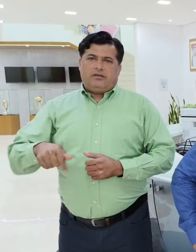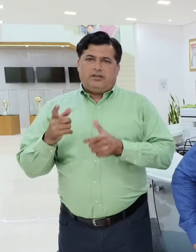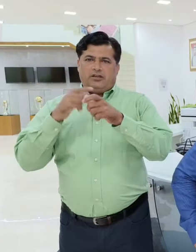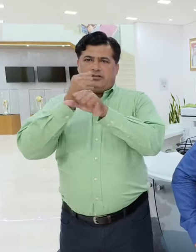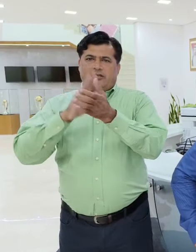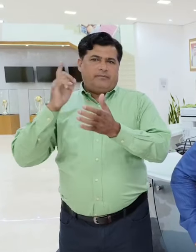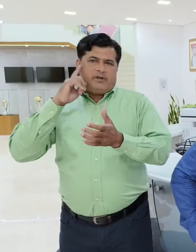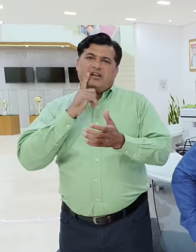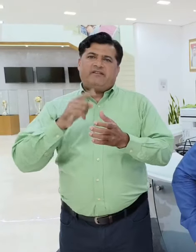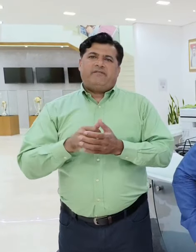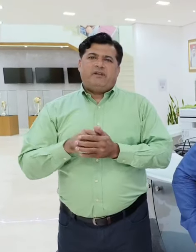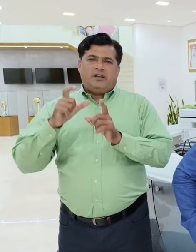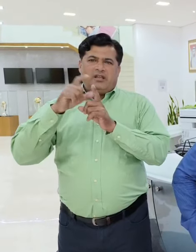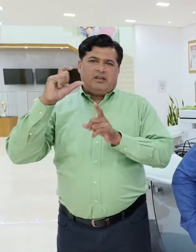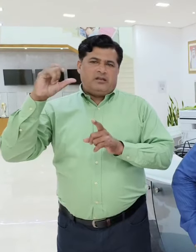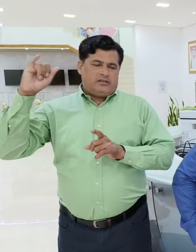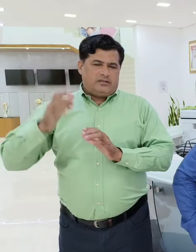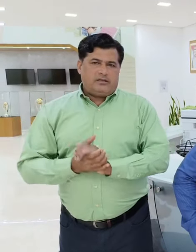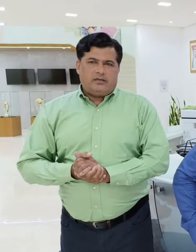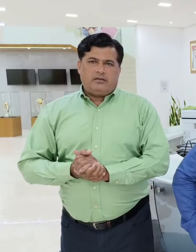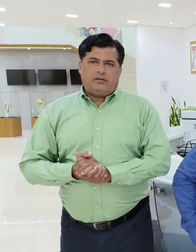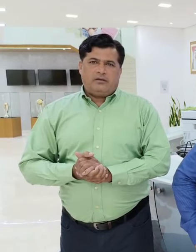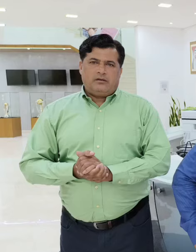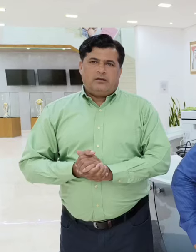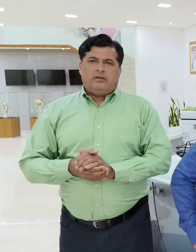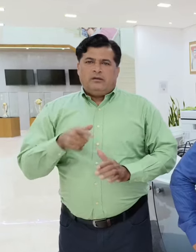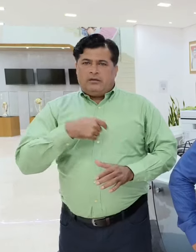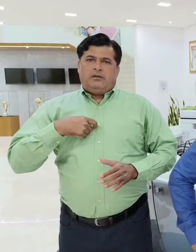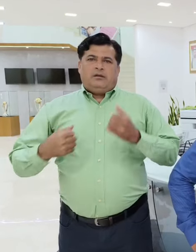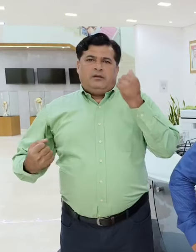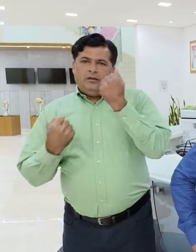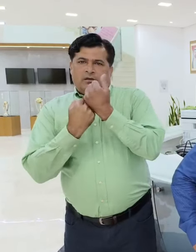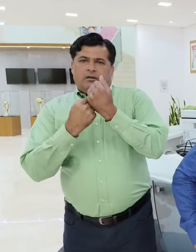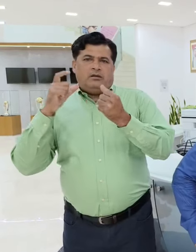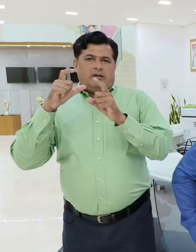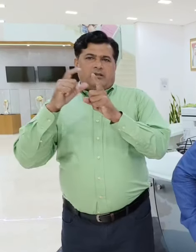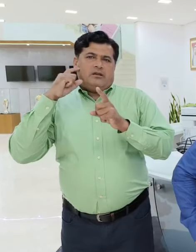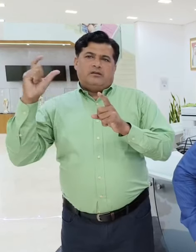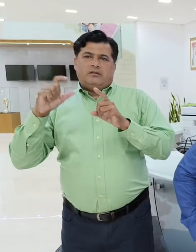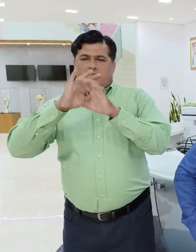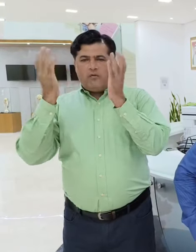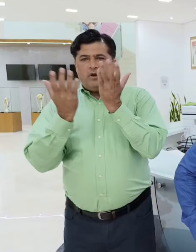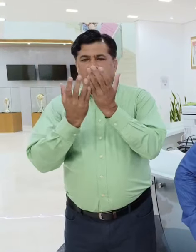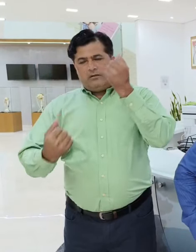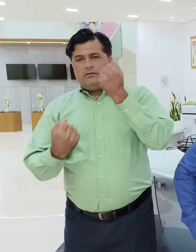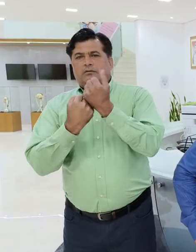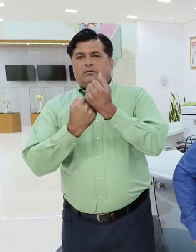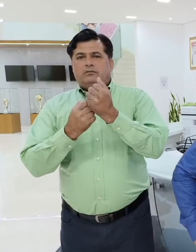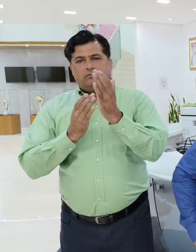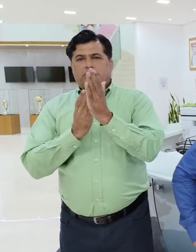AGM of the ICC and we would like to support all these deaf cricketers all over the world to come forward and play